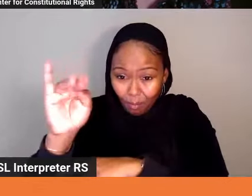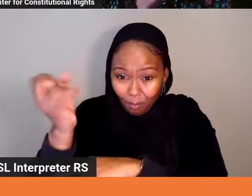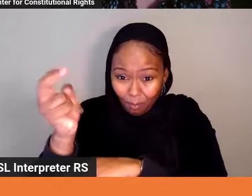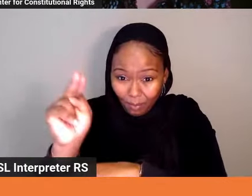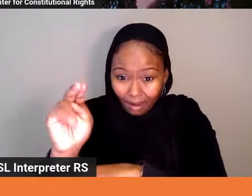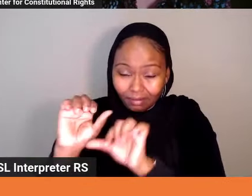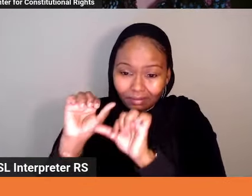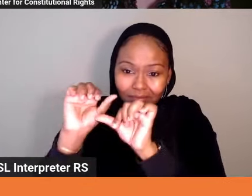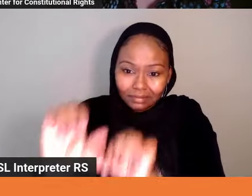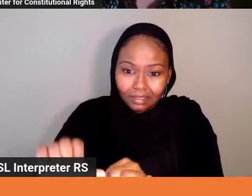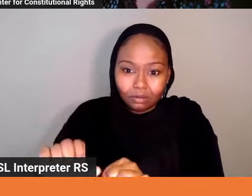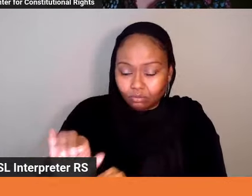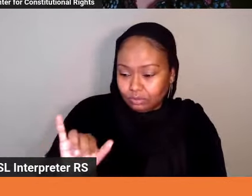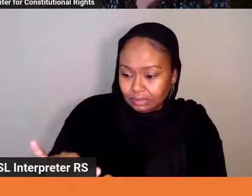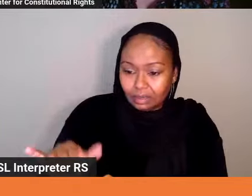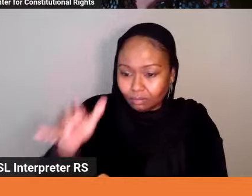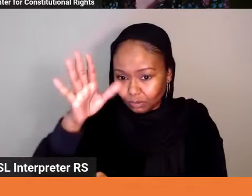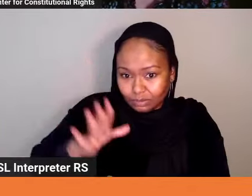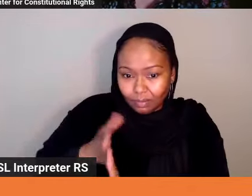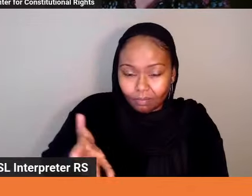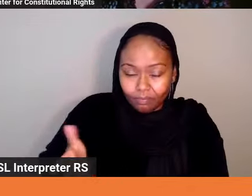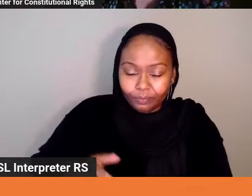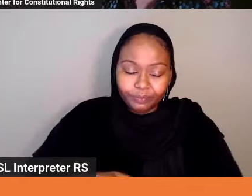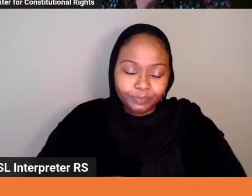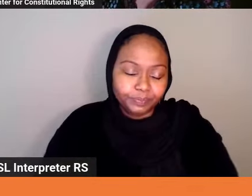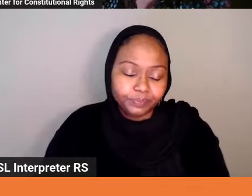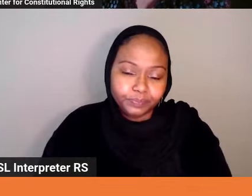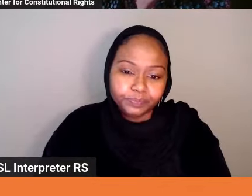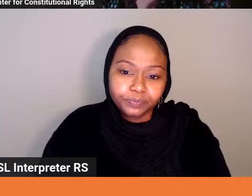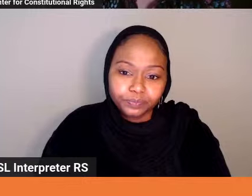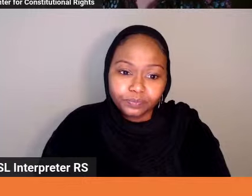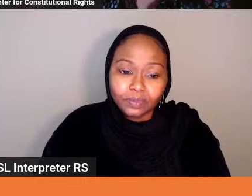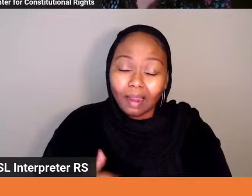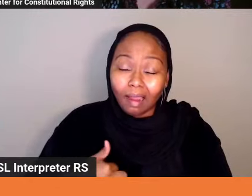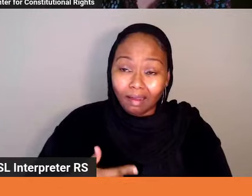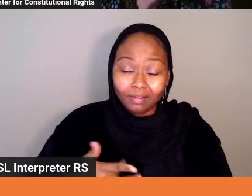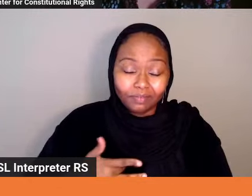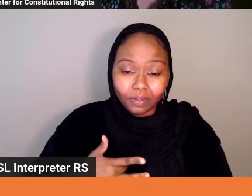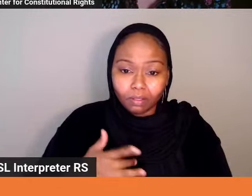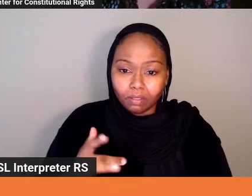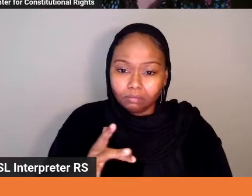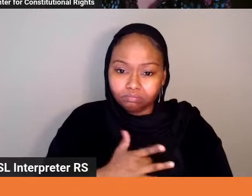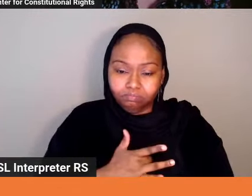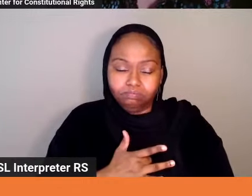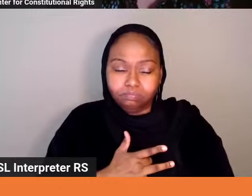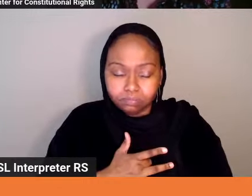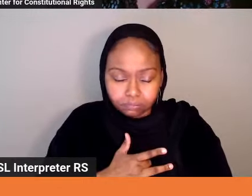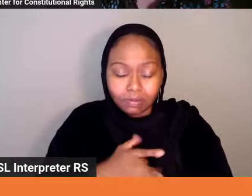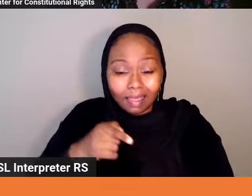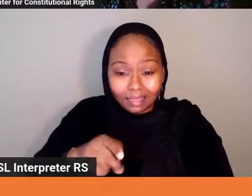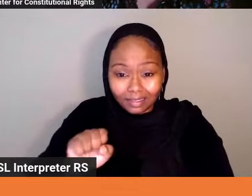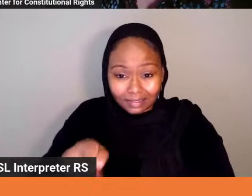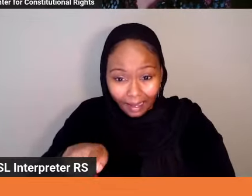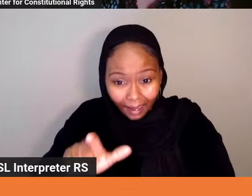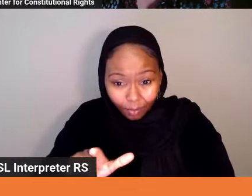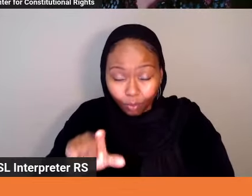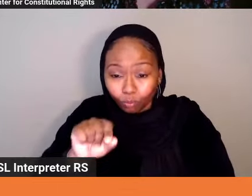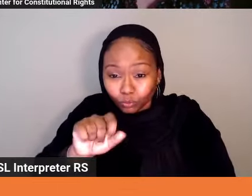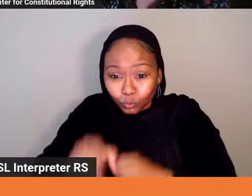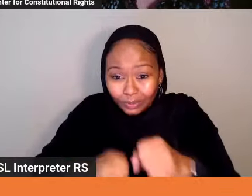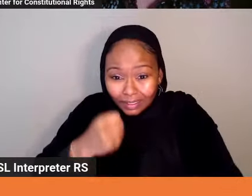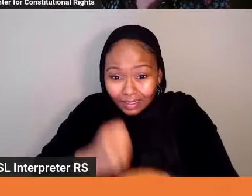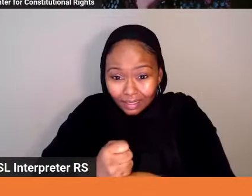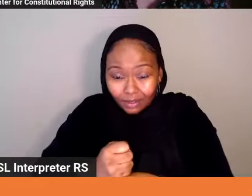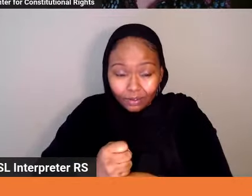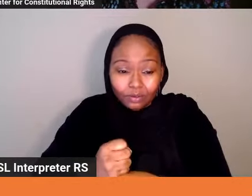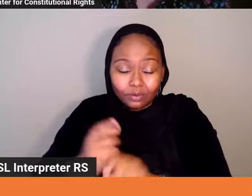complete disregard for the men who languish there. And devastated that this April marks 20 years since the